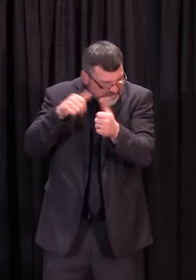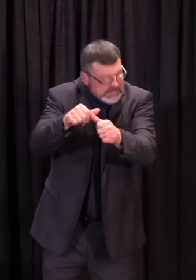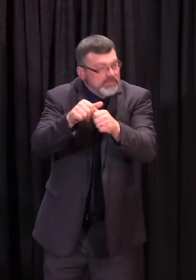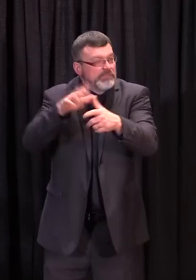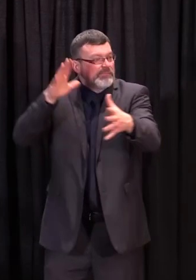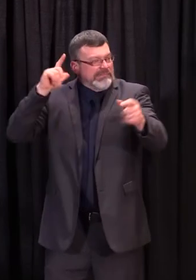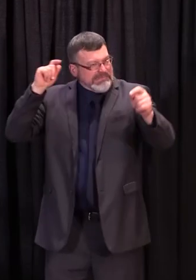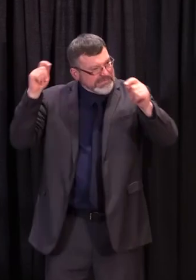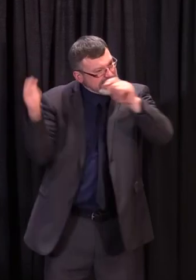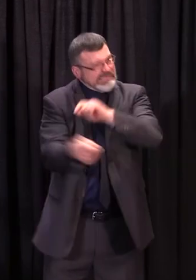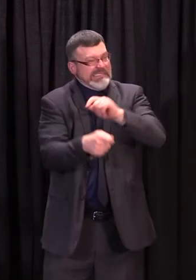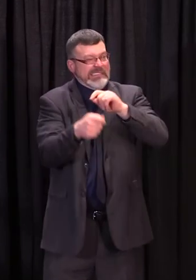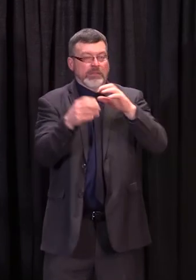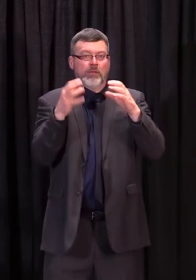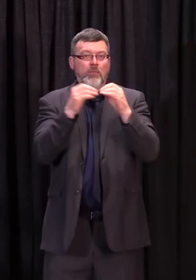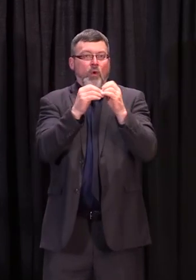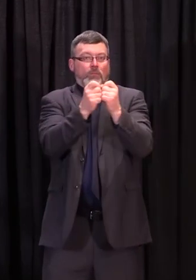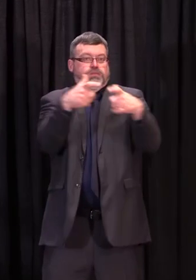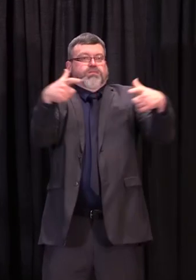livable homes.